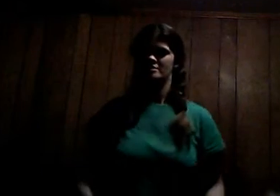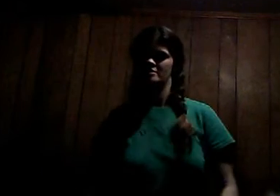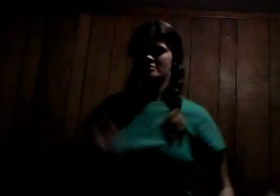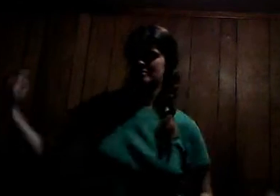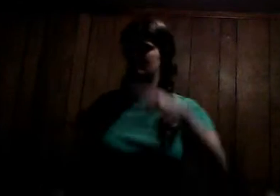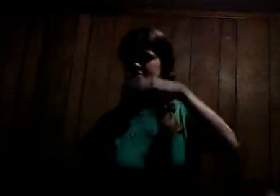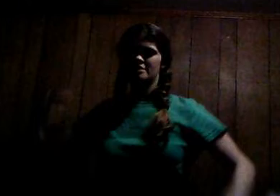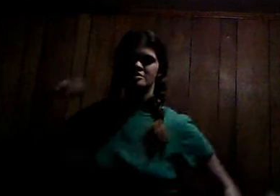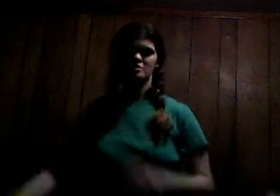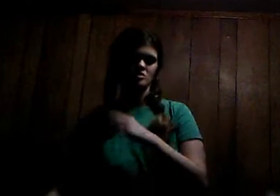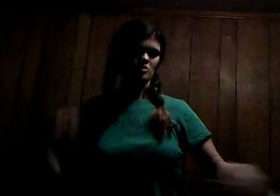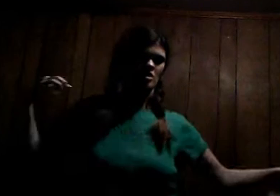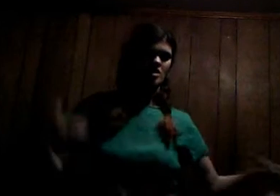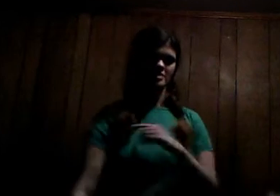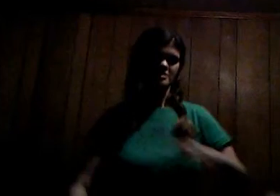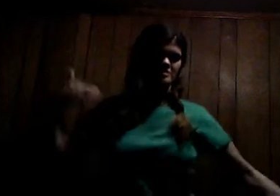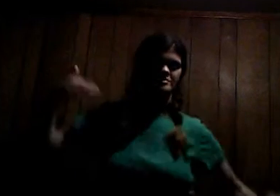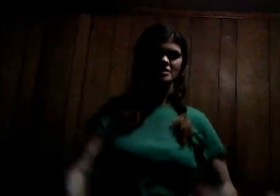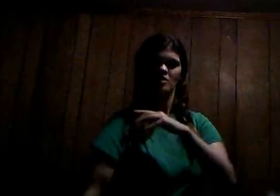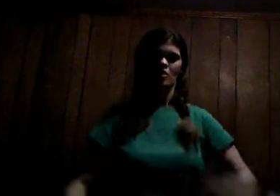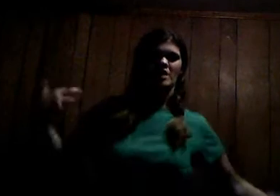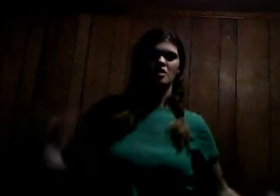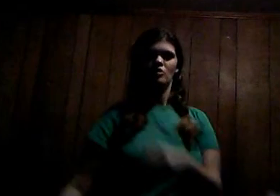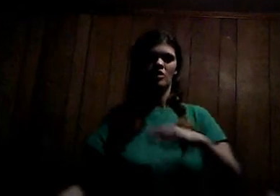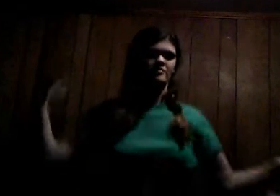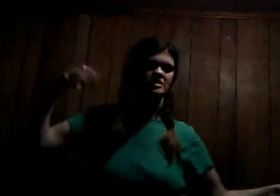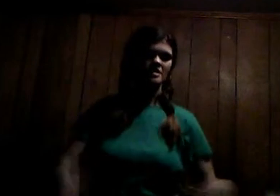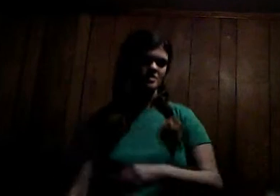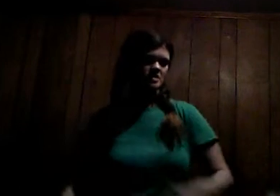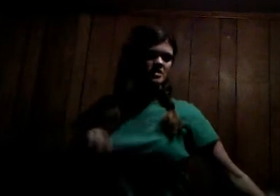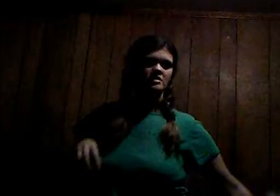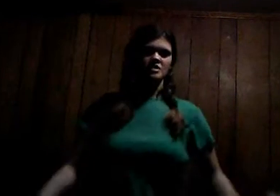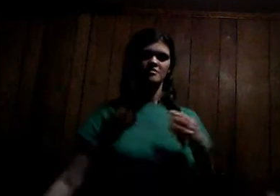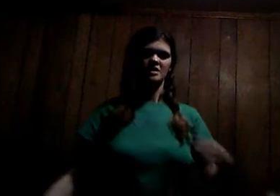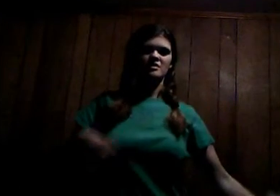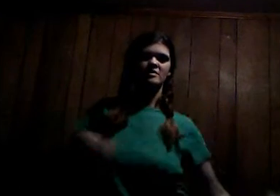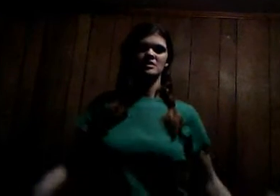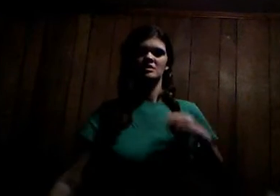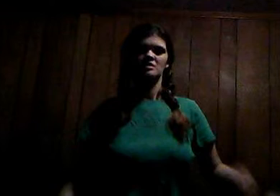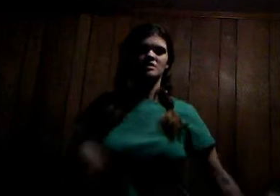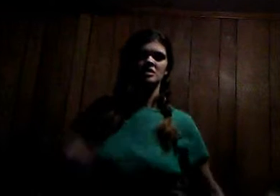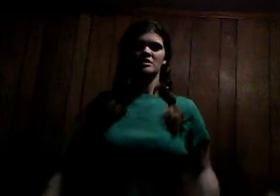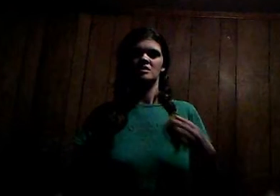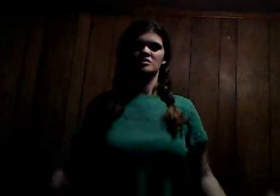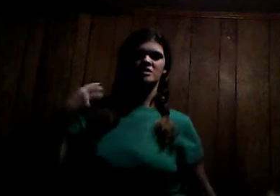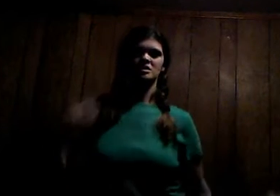My music hits me so hard, makes me say, oh my Lord, thank you for blessing me with a mind to rhyme and to hype me. It feels